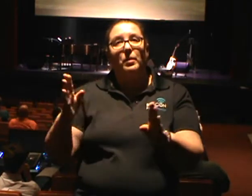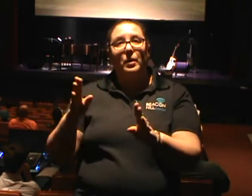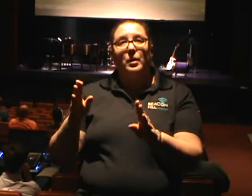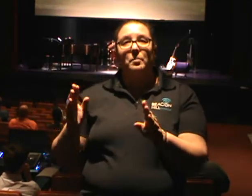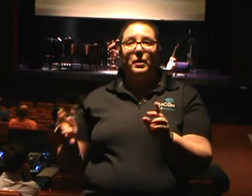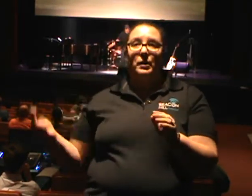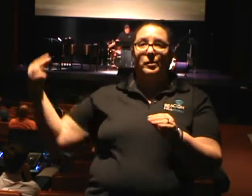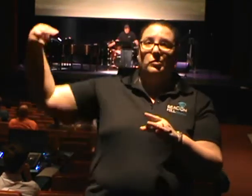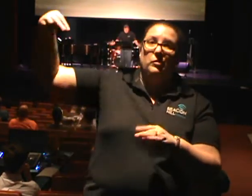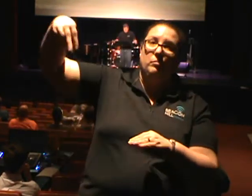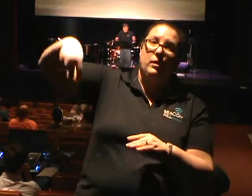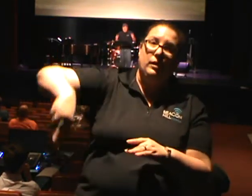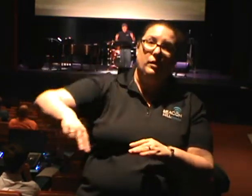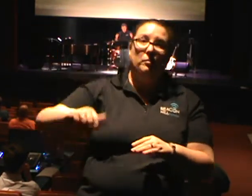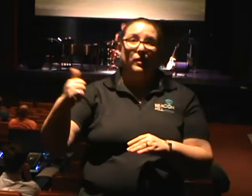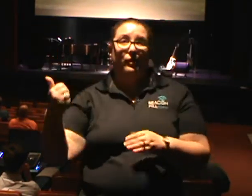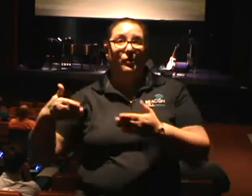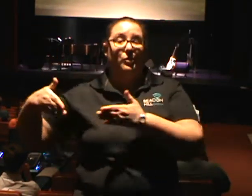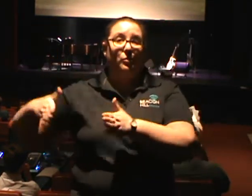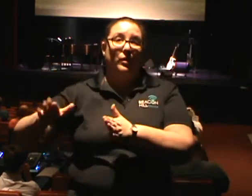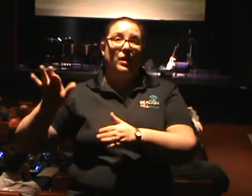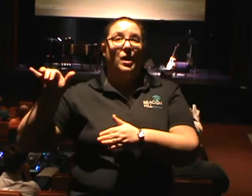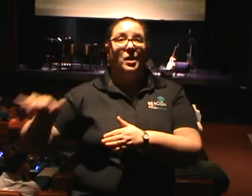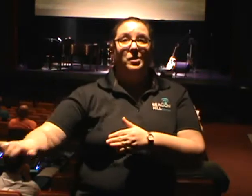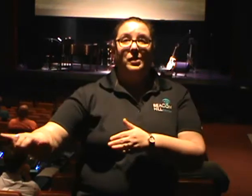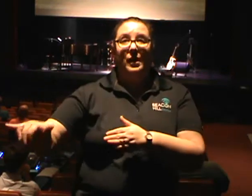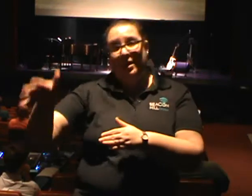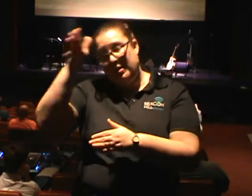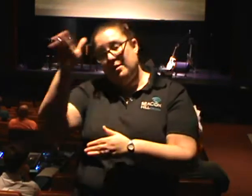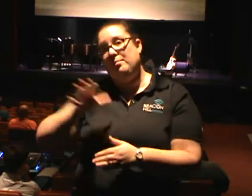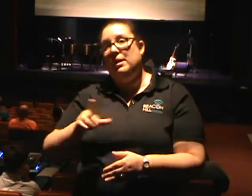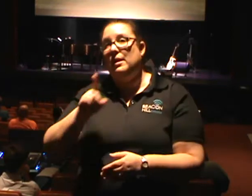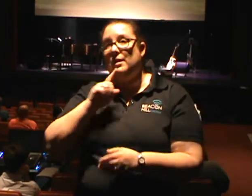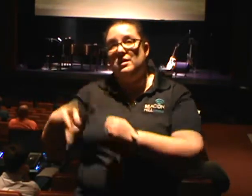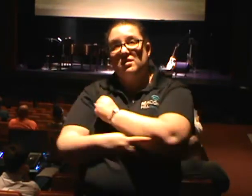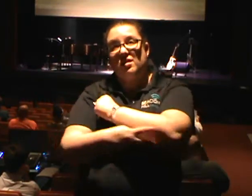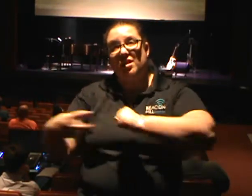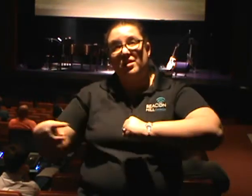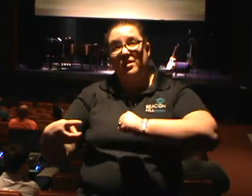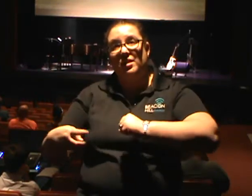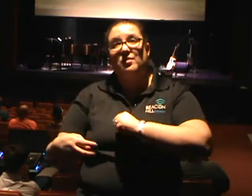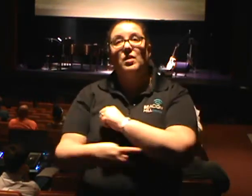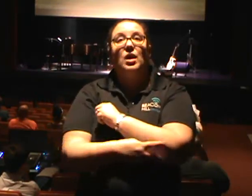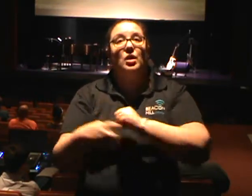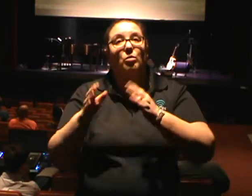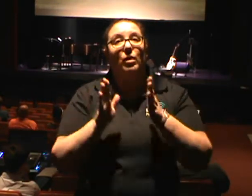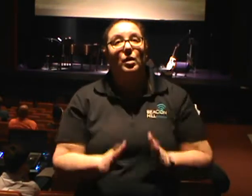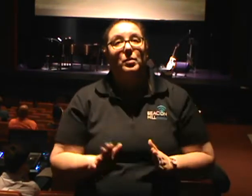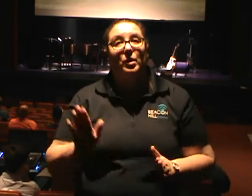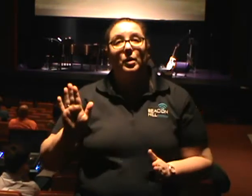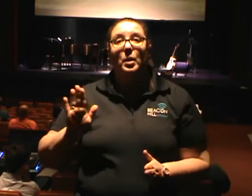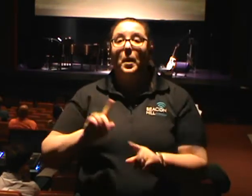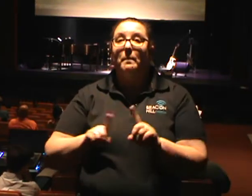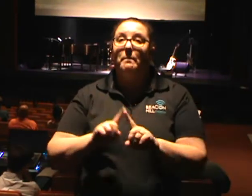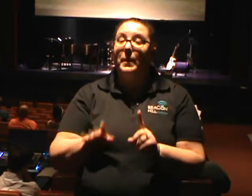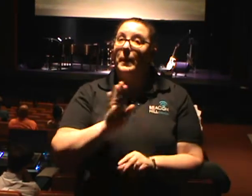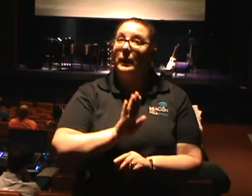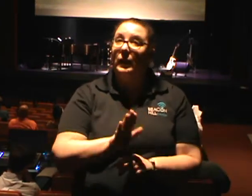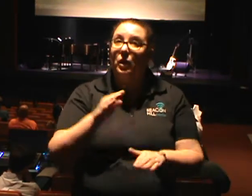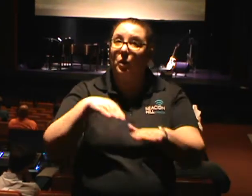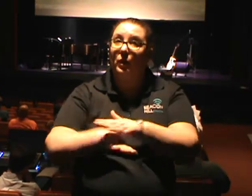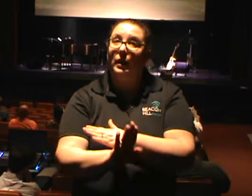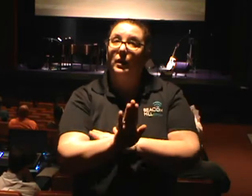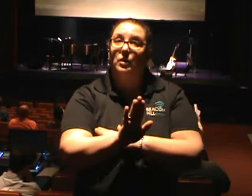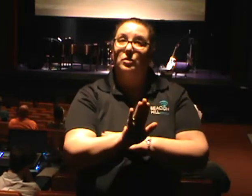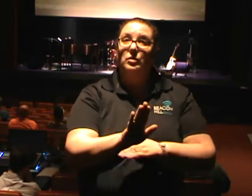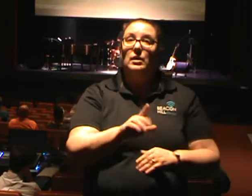in by another way, that man is a thief and a robber. But he who enters by the door is the